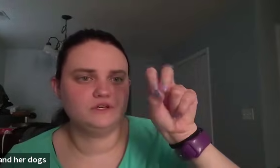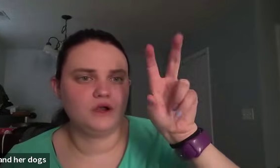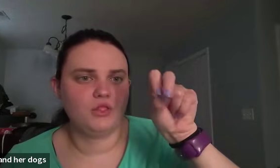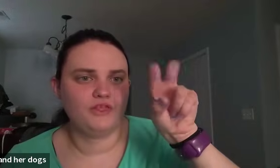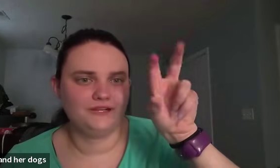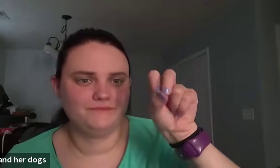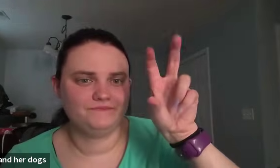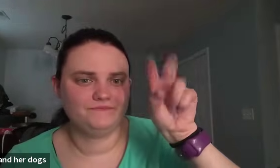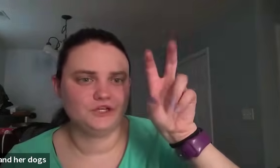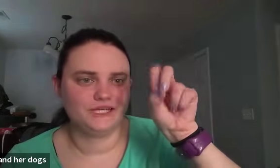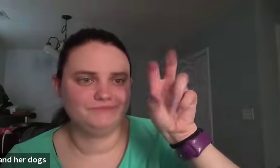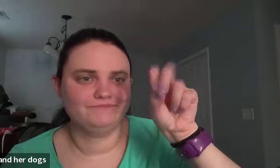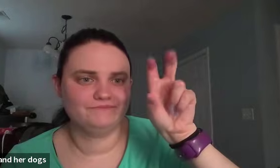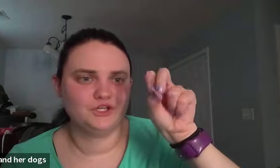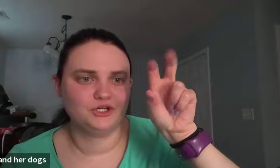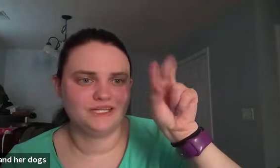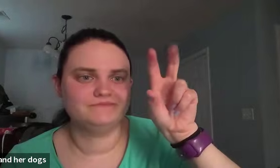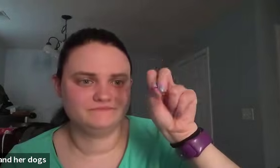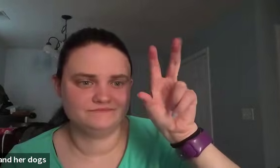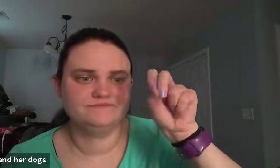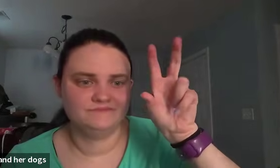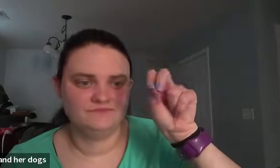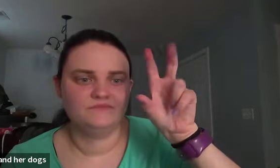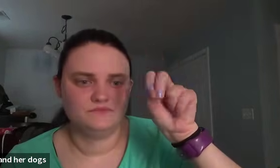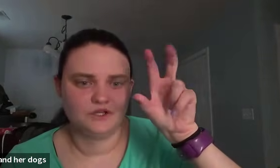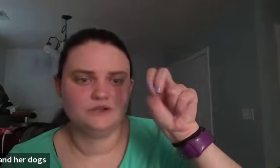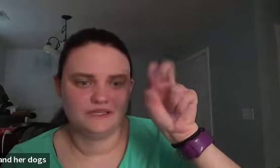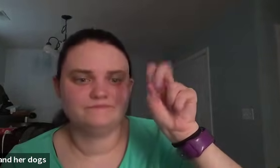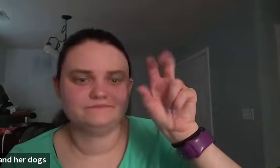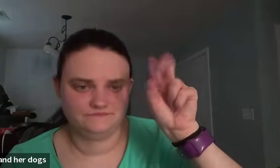to an O, 30, 30, 30, 30.